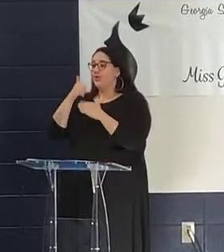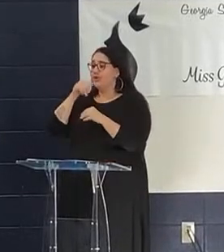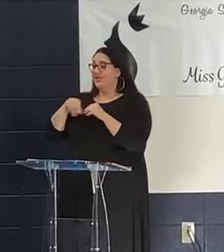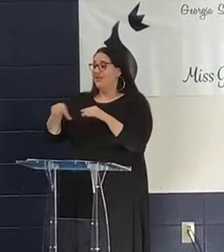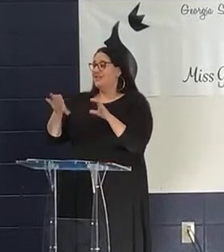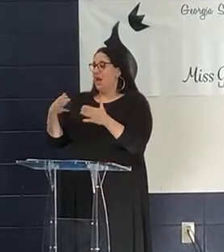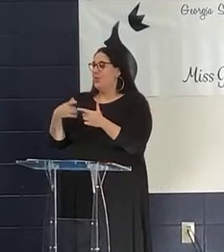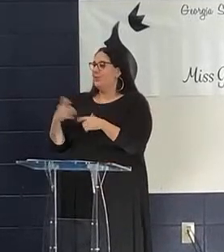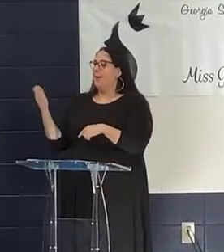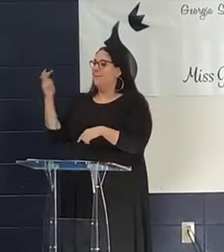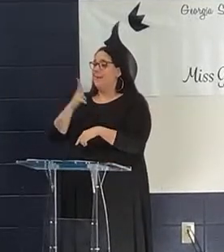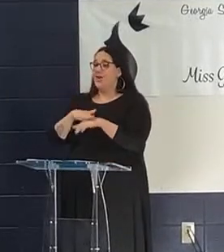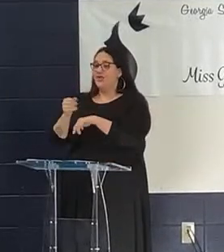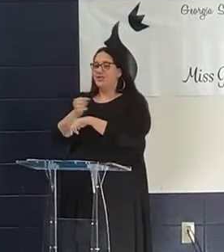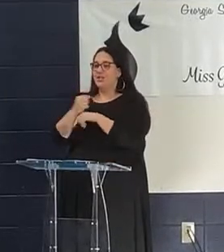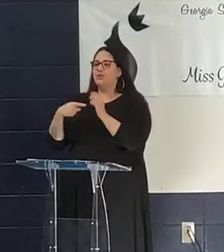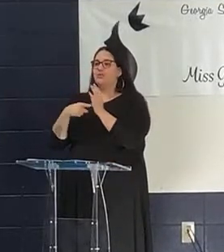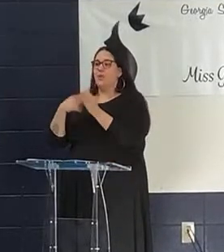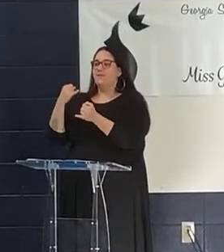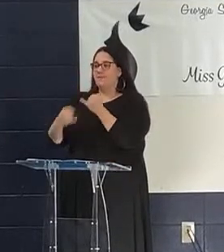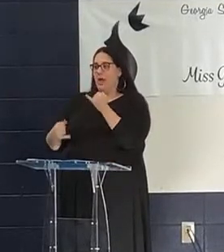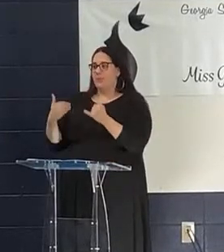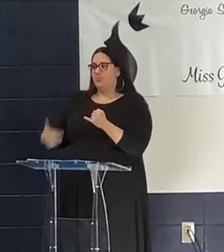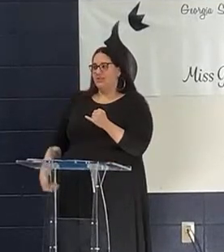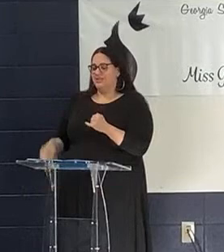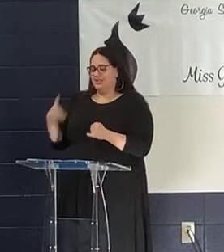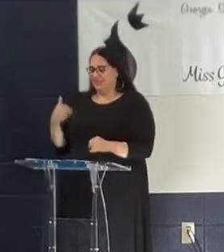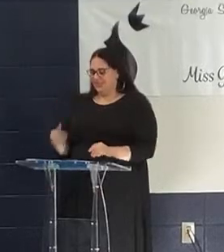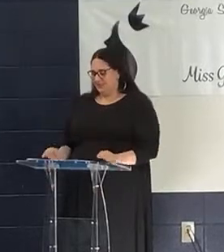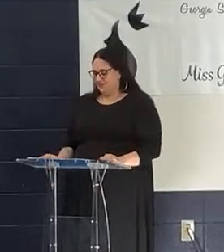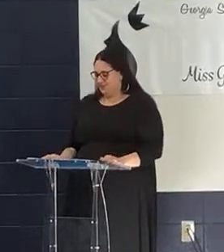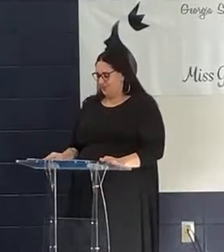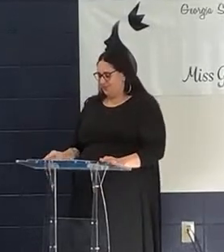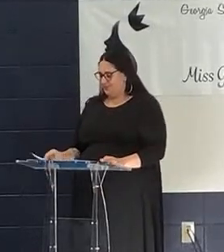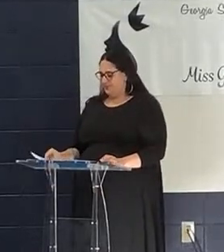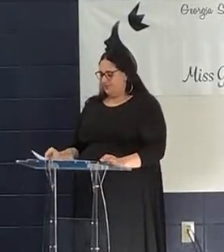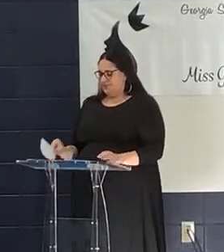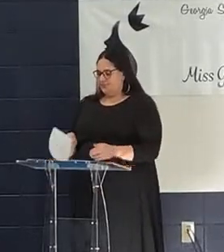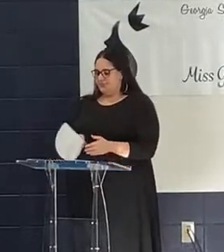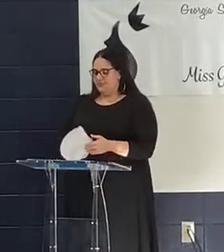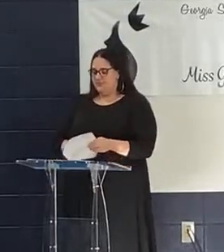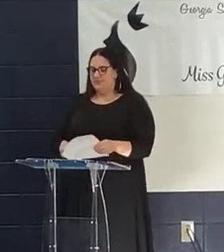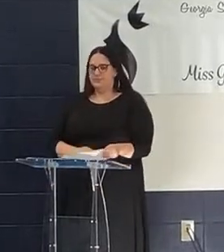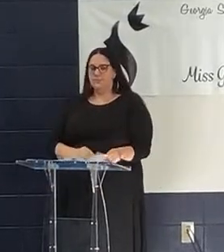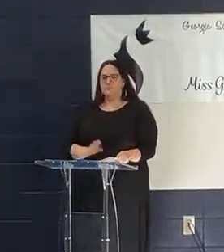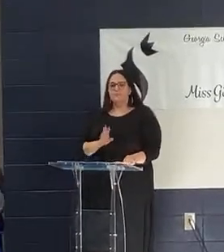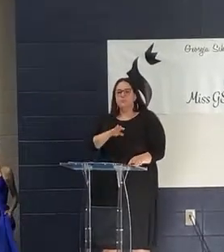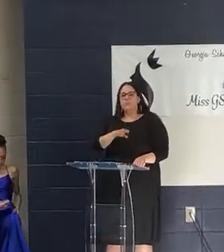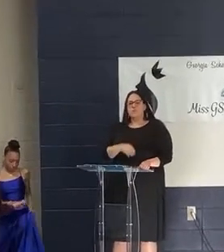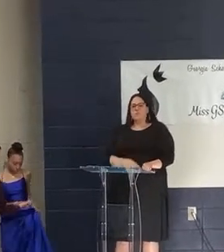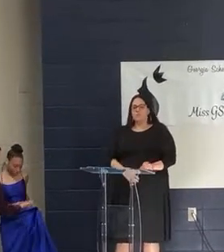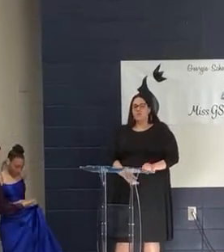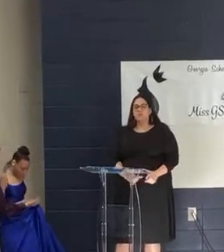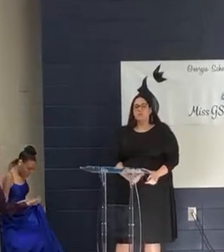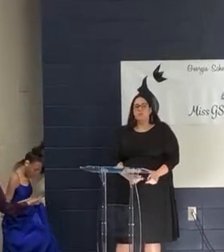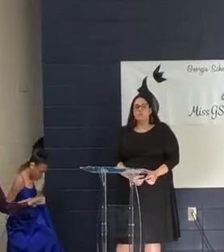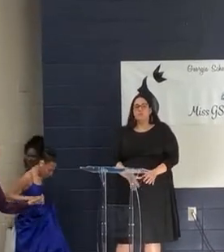This time we'll ask all of the contestants in this category to come back to stage for a final presentation to the judges.